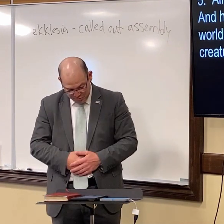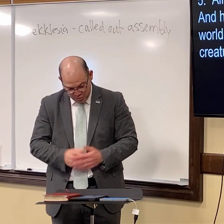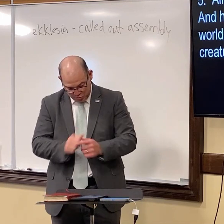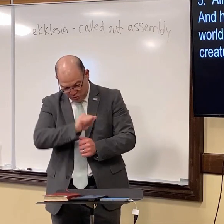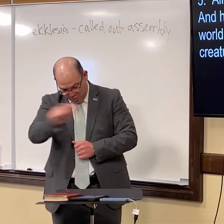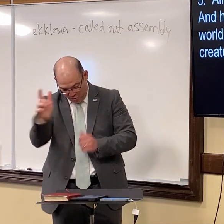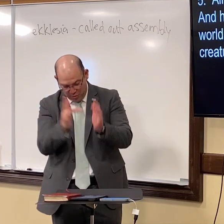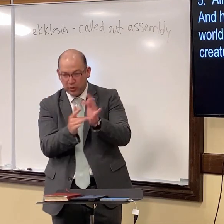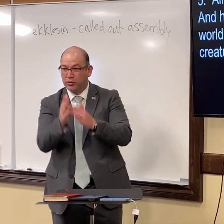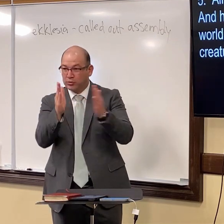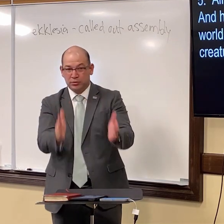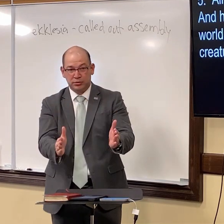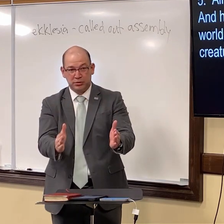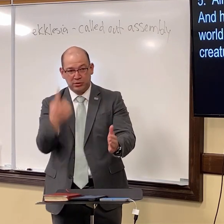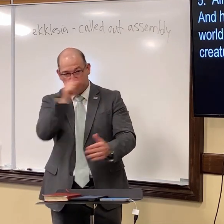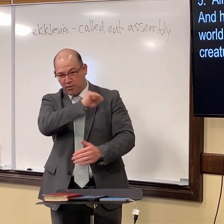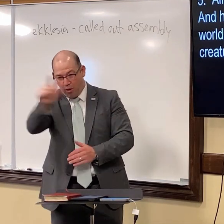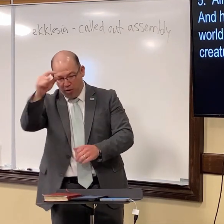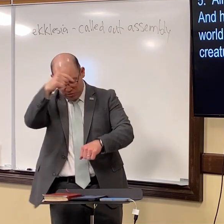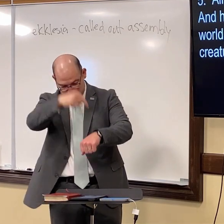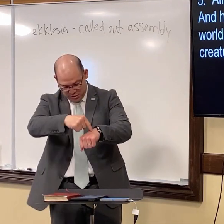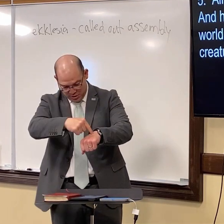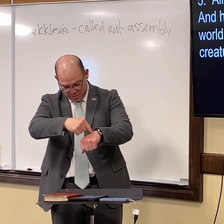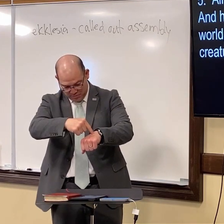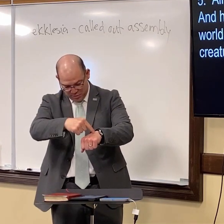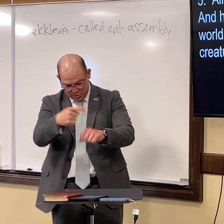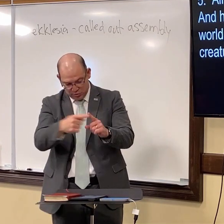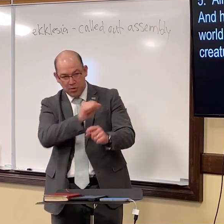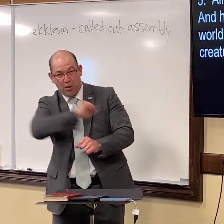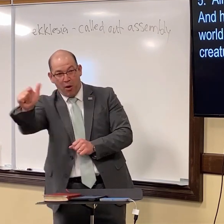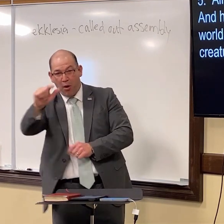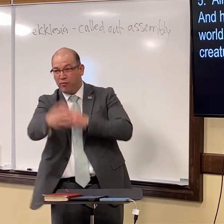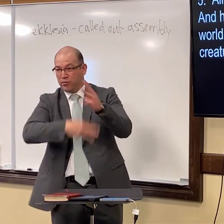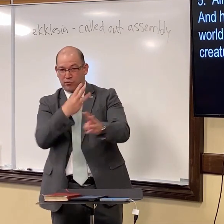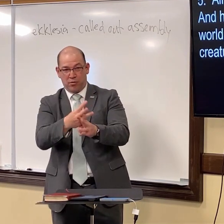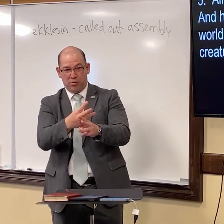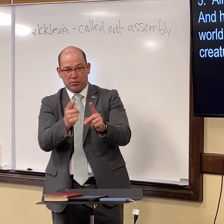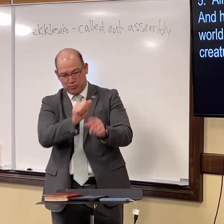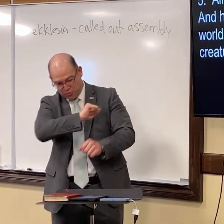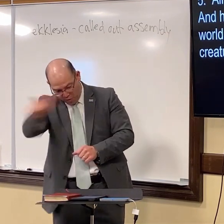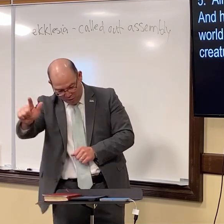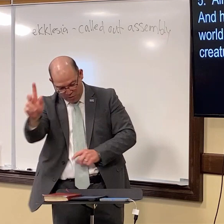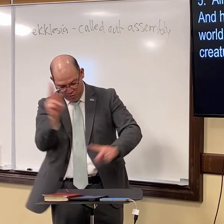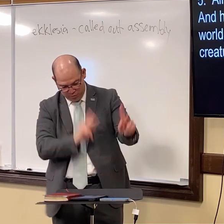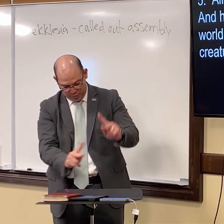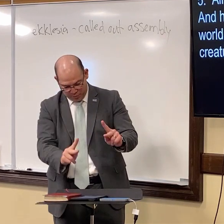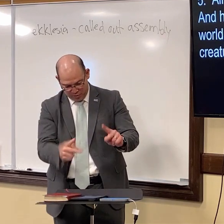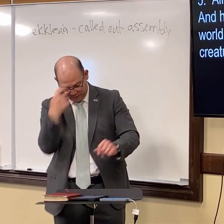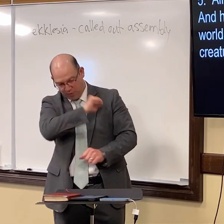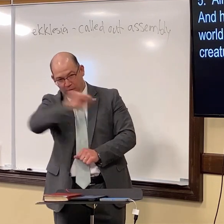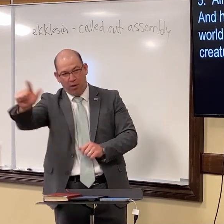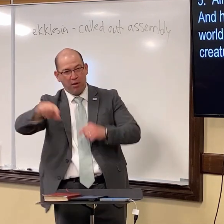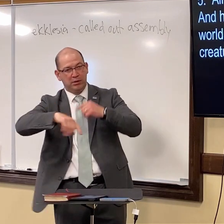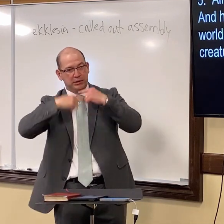He has all power and all authority for all Christians, all the time, to go to all the world, to all the